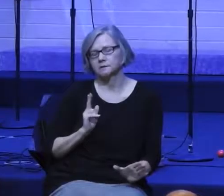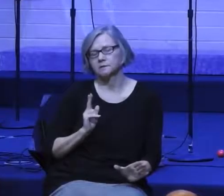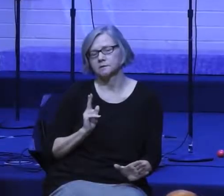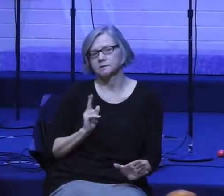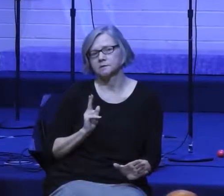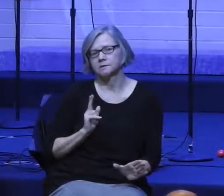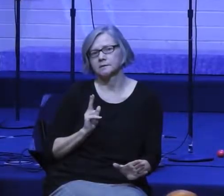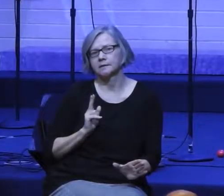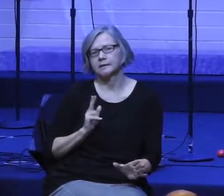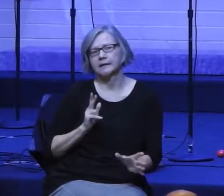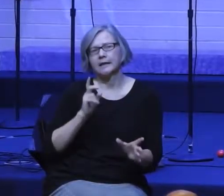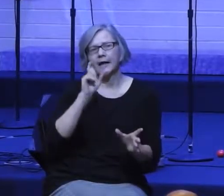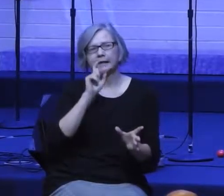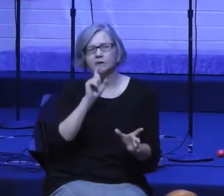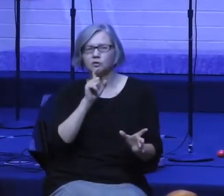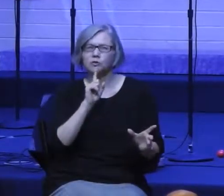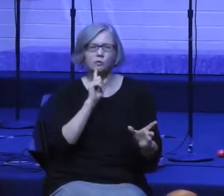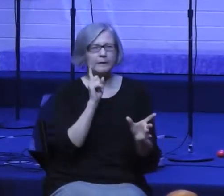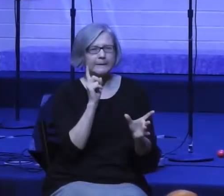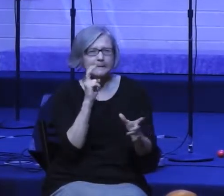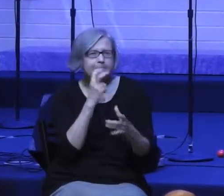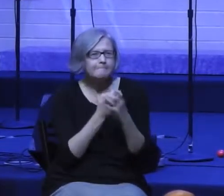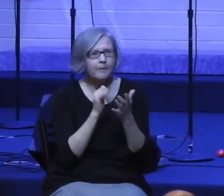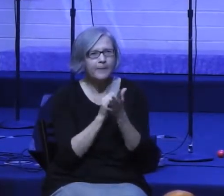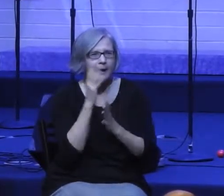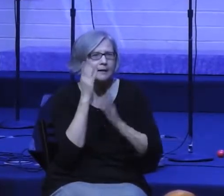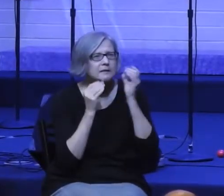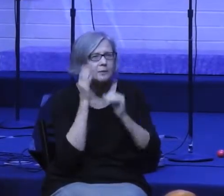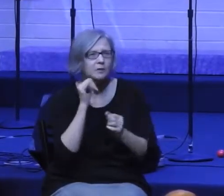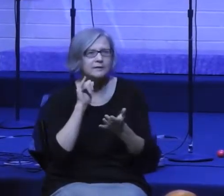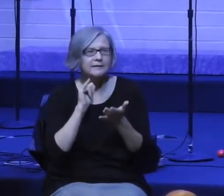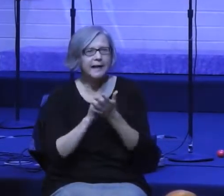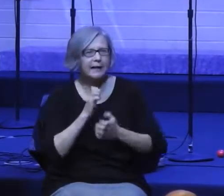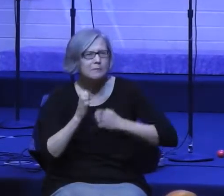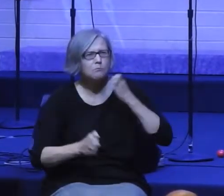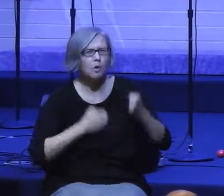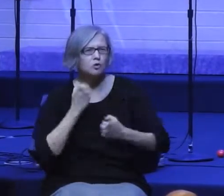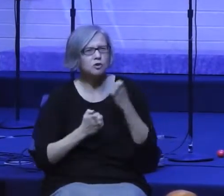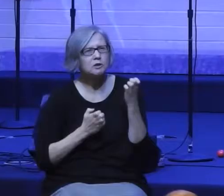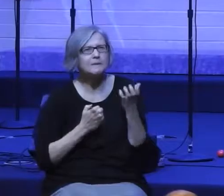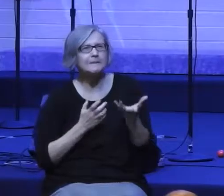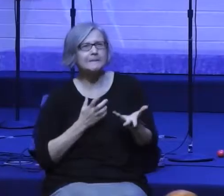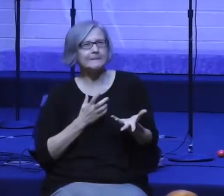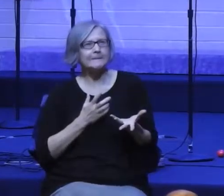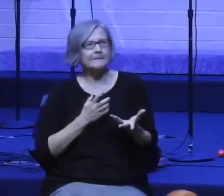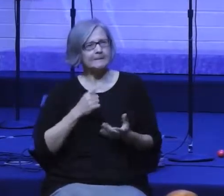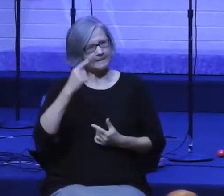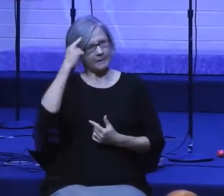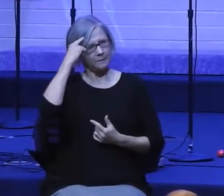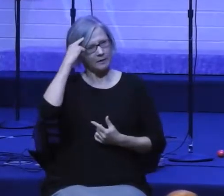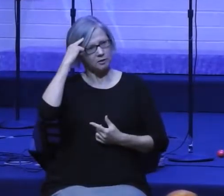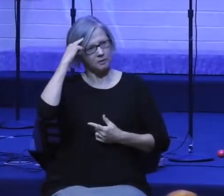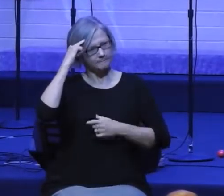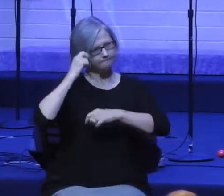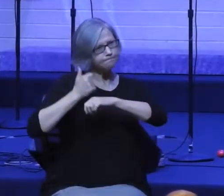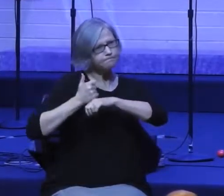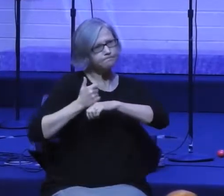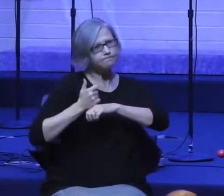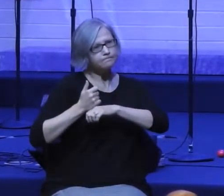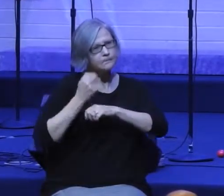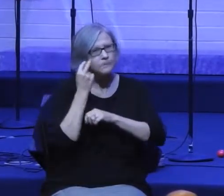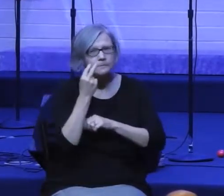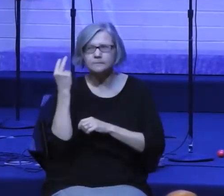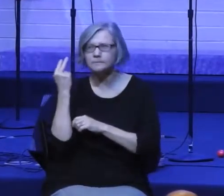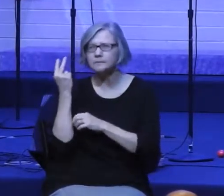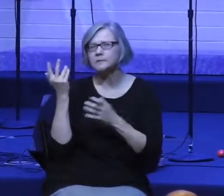the experience, that sort of emotional, mental state. I want us to remember, what's that like